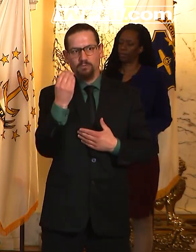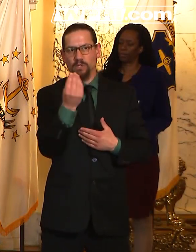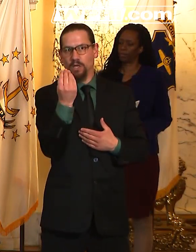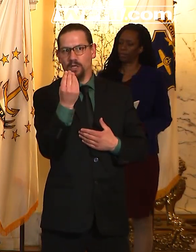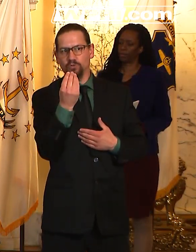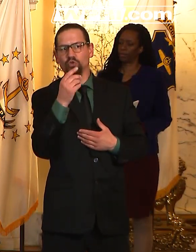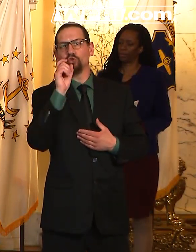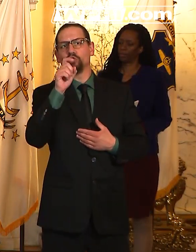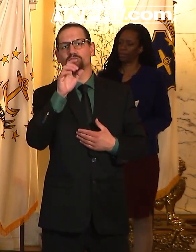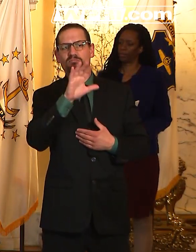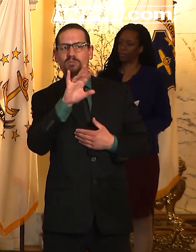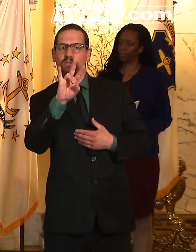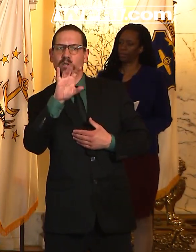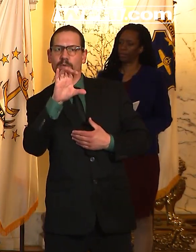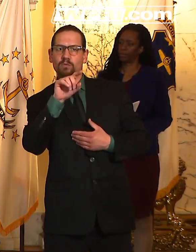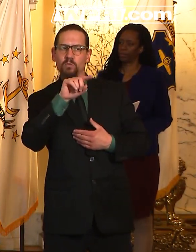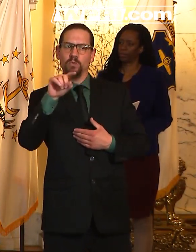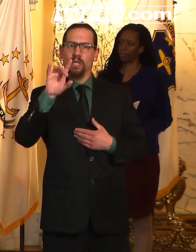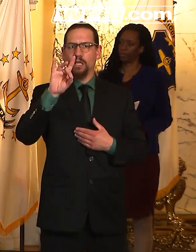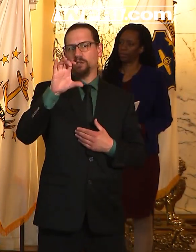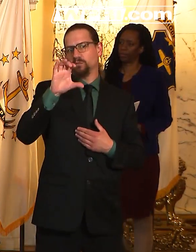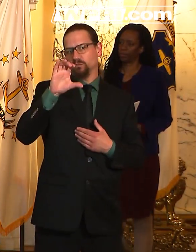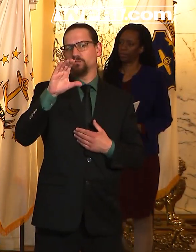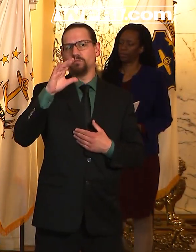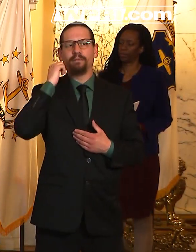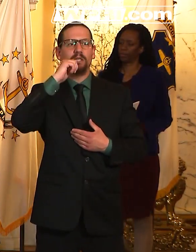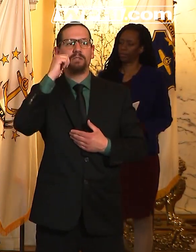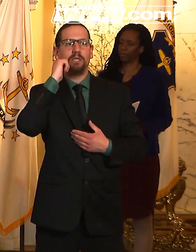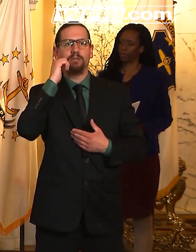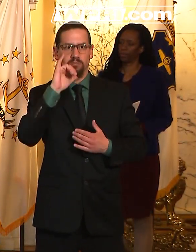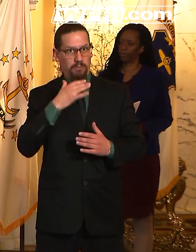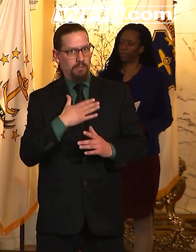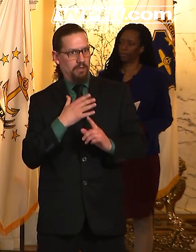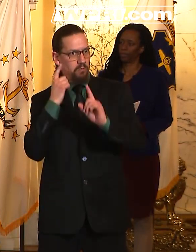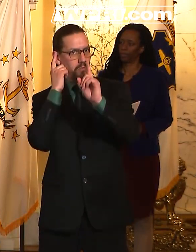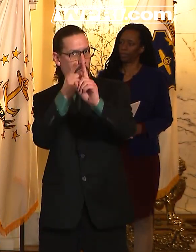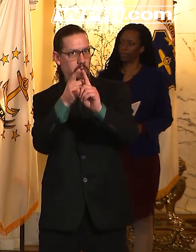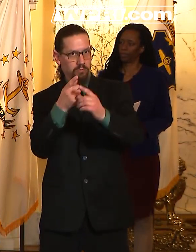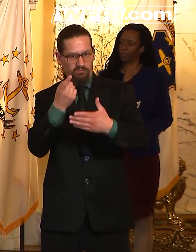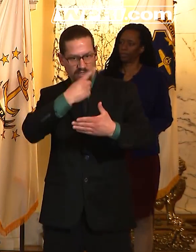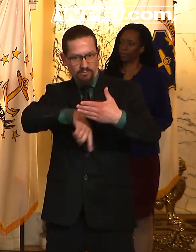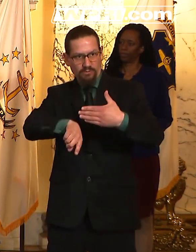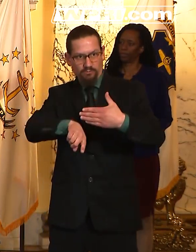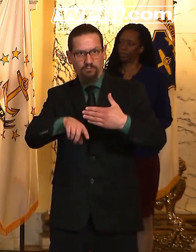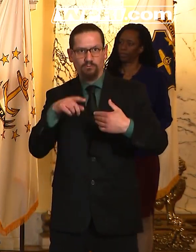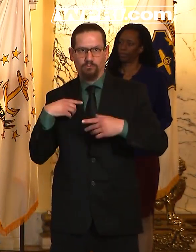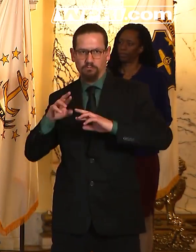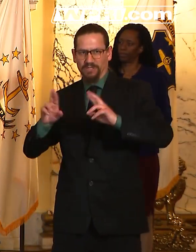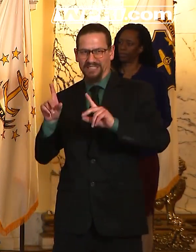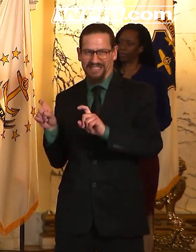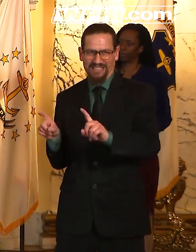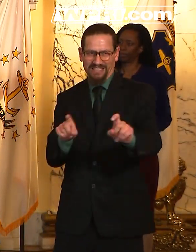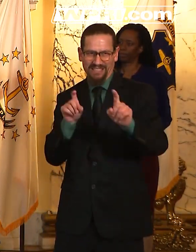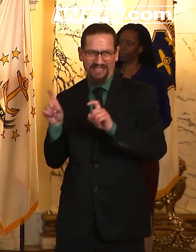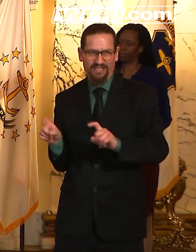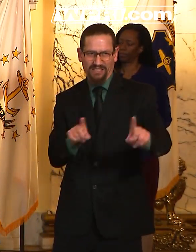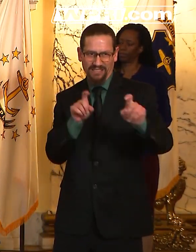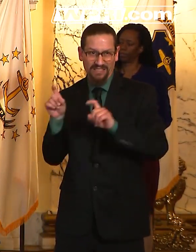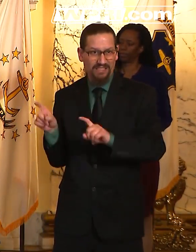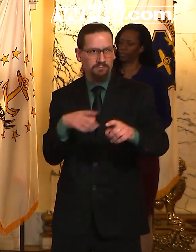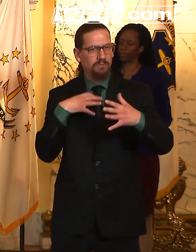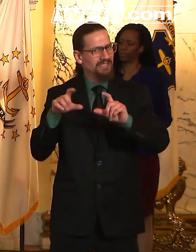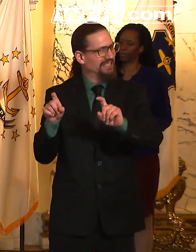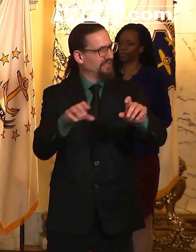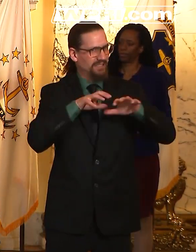700-800 tests a day. That's what we are aiming towards. It's an aggressive goal, but that's where we need to be, and that's